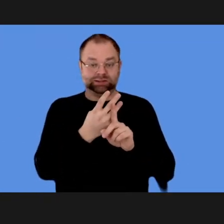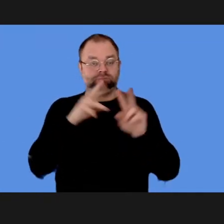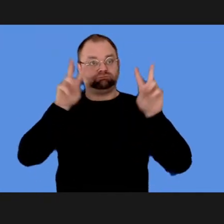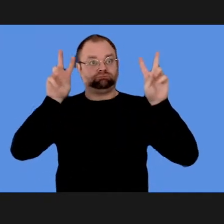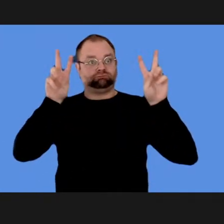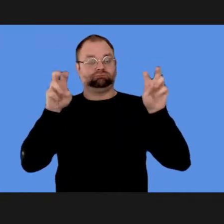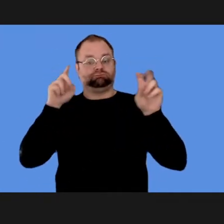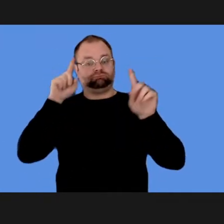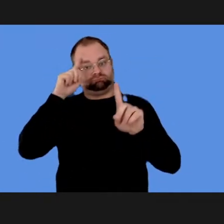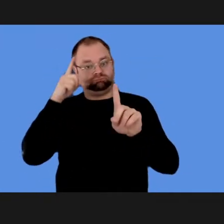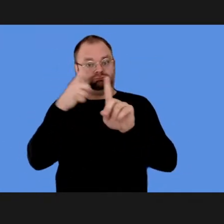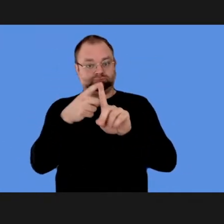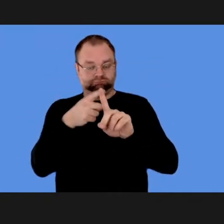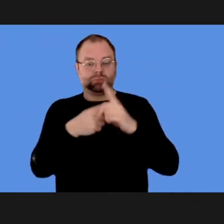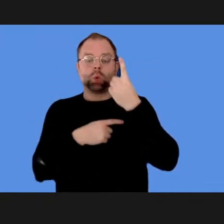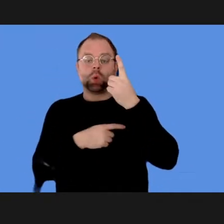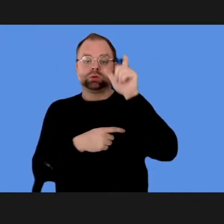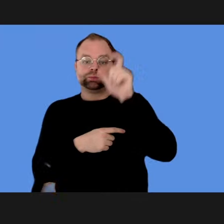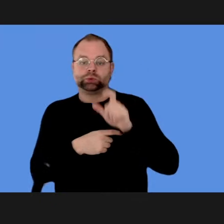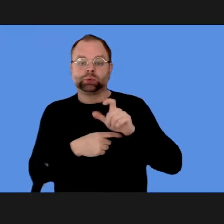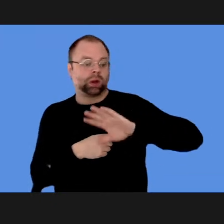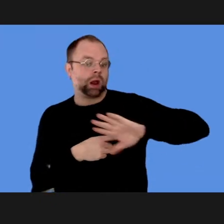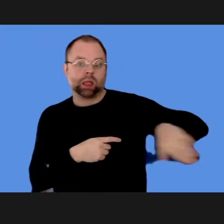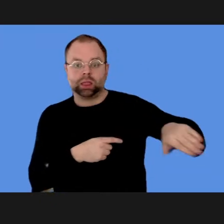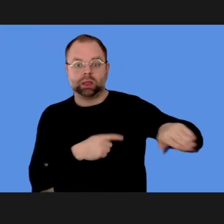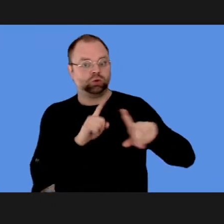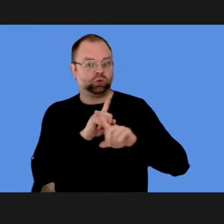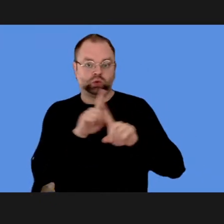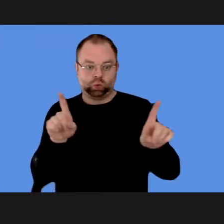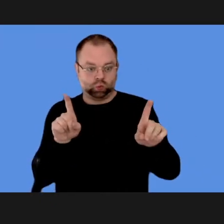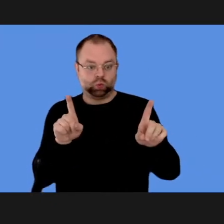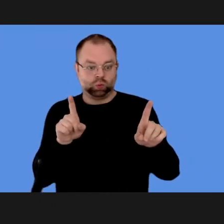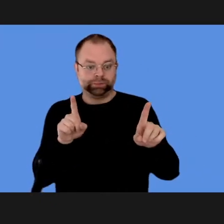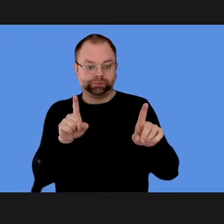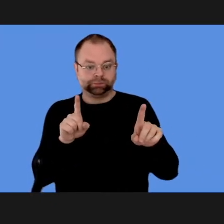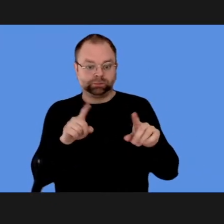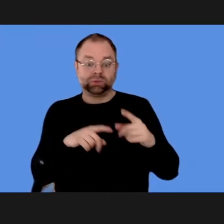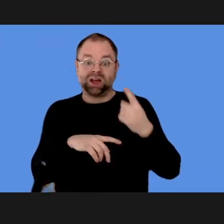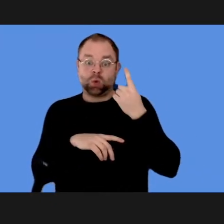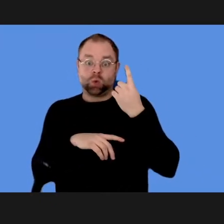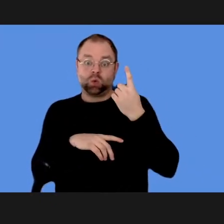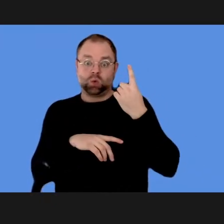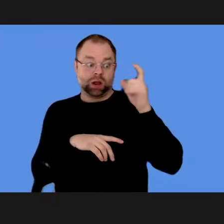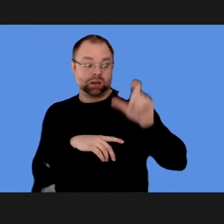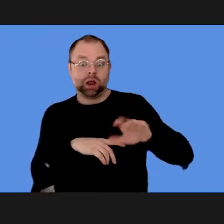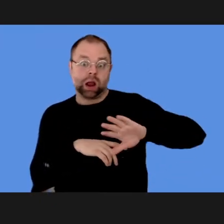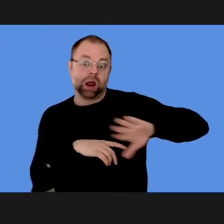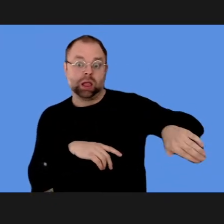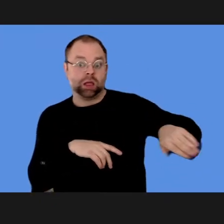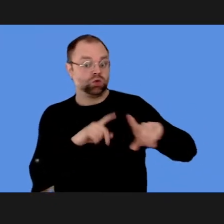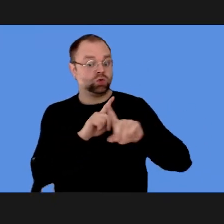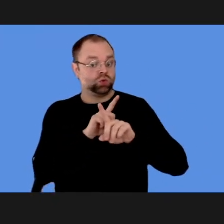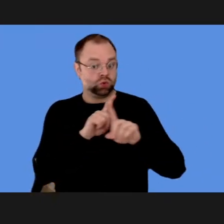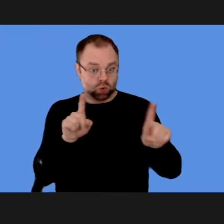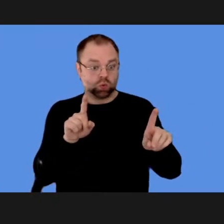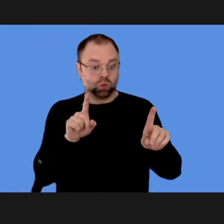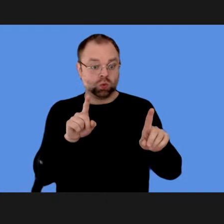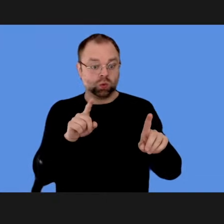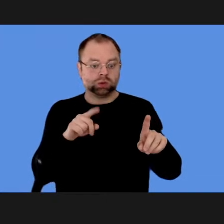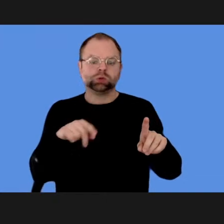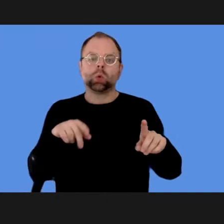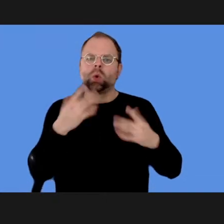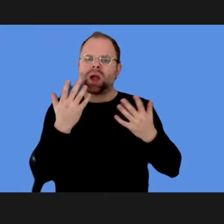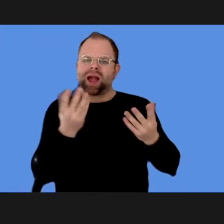will really require to be able to have an accurate, timely, sufficiently